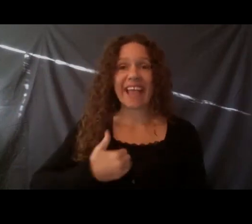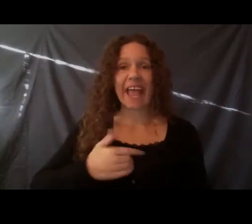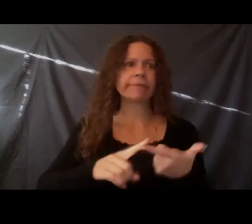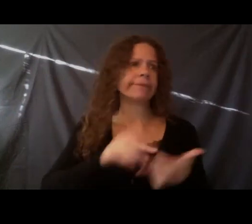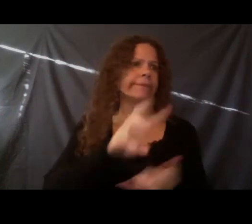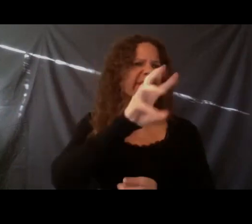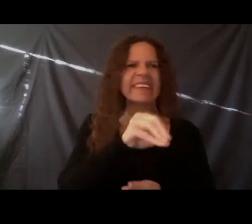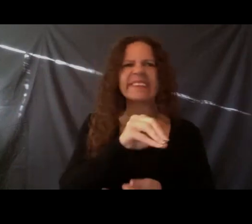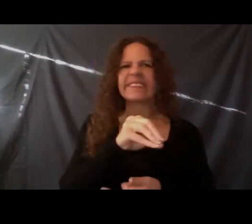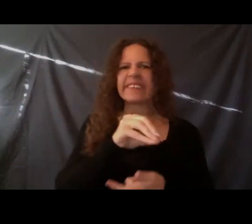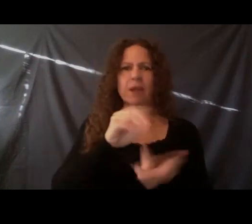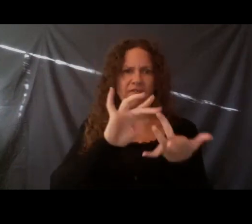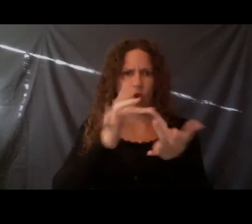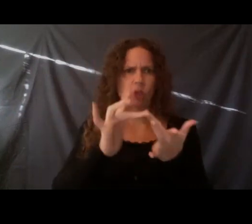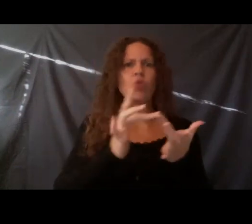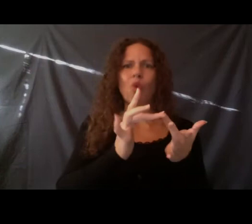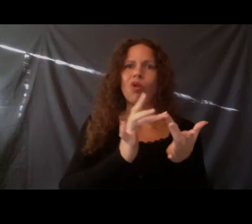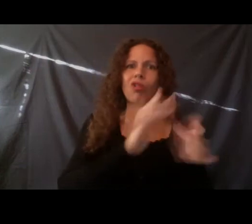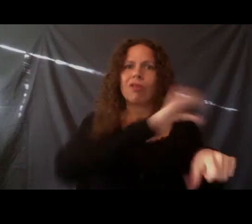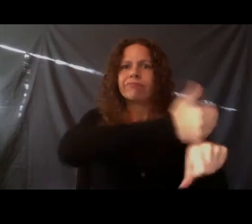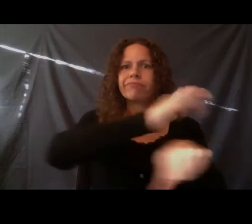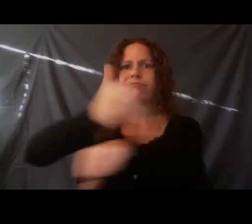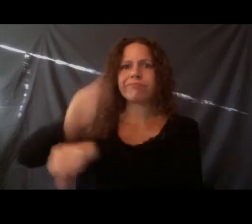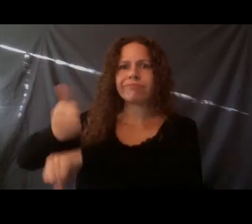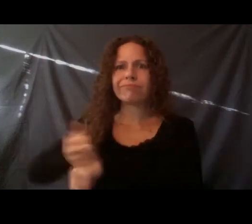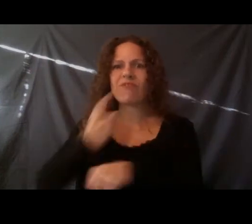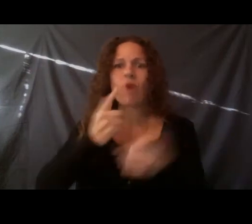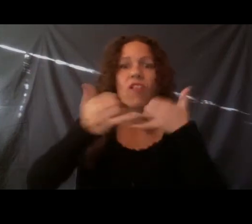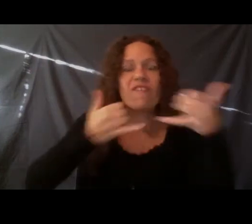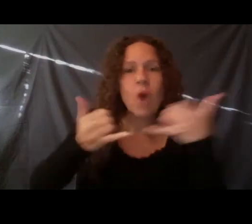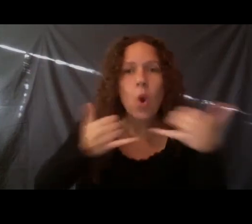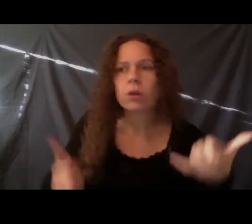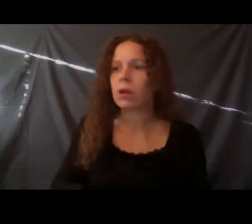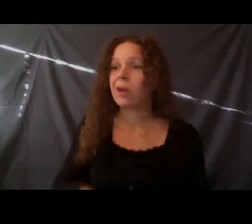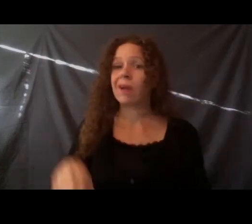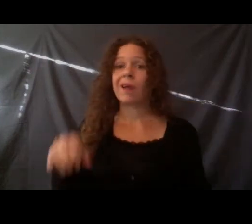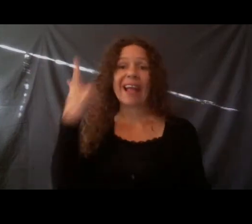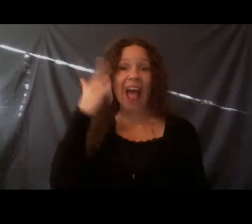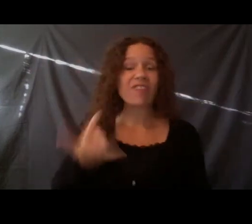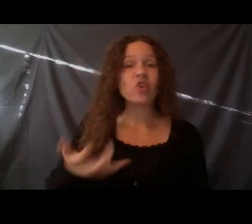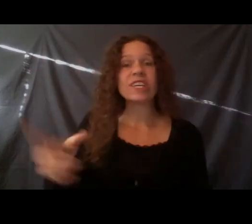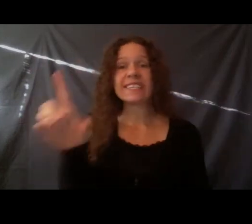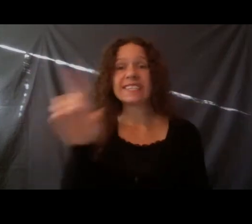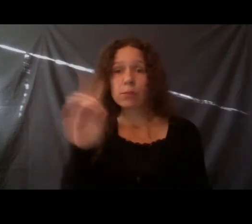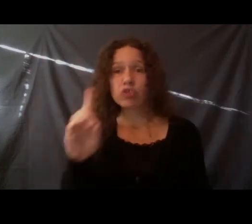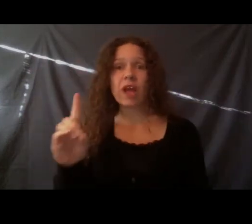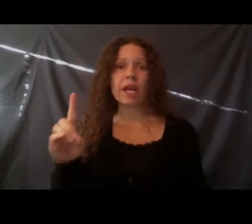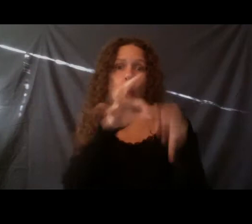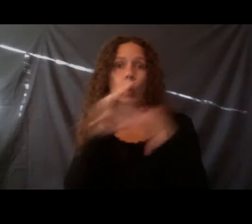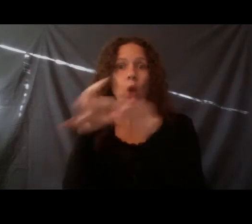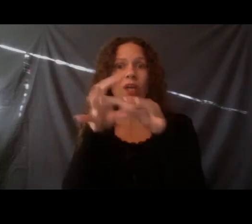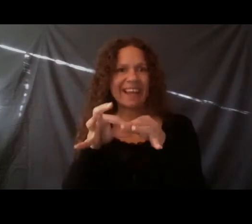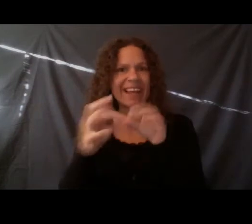locations or phone banks led by the headquarters. He worked with the California Democratic Coordinated Campaign. So, and